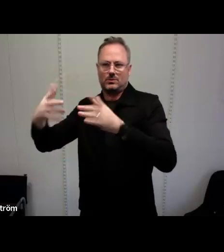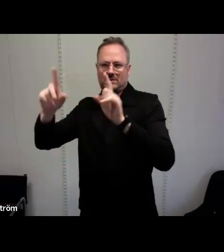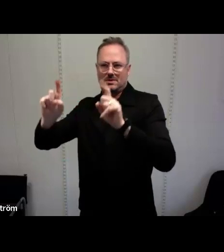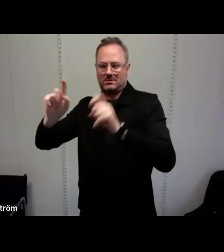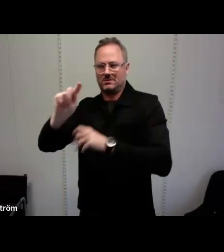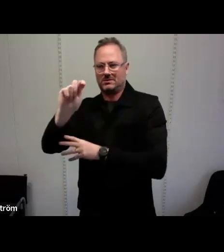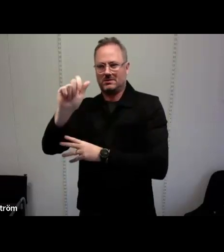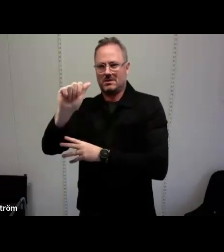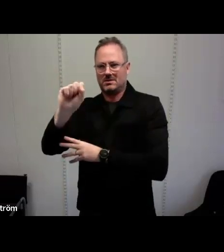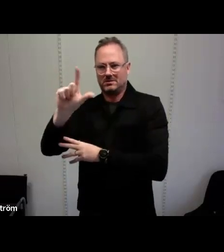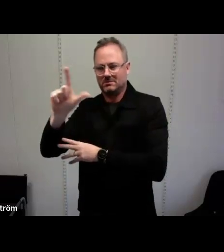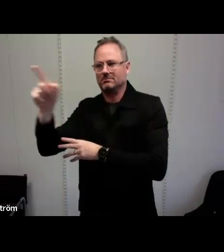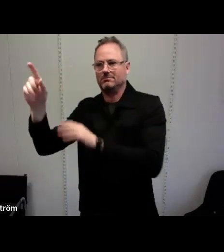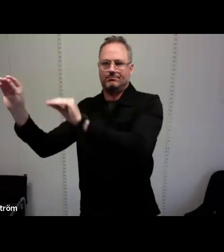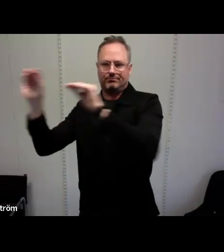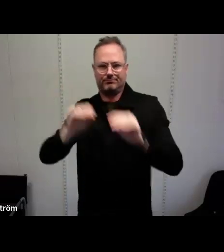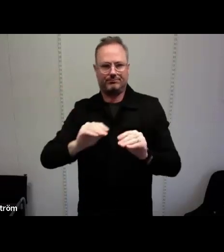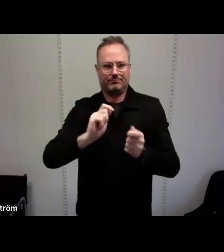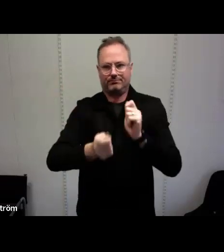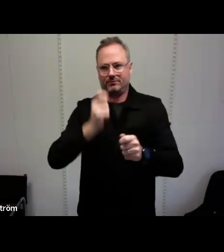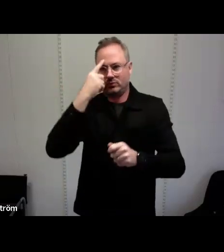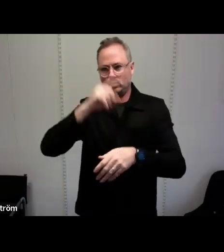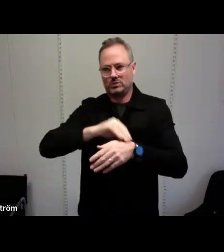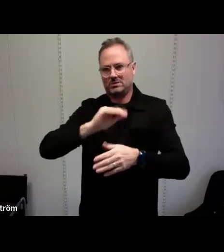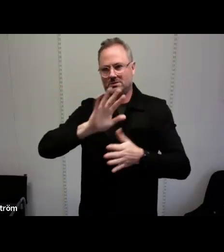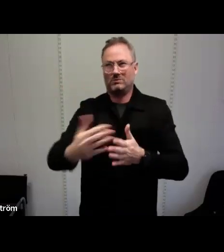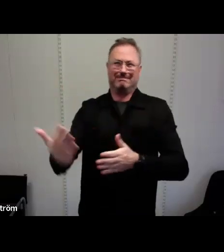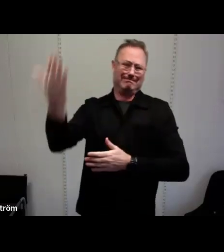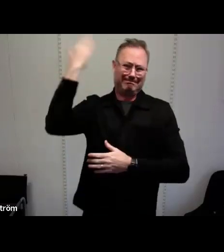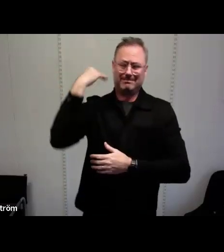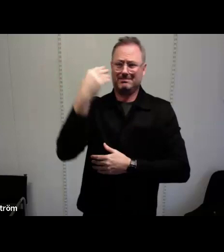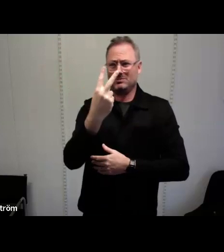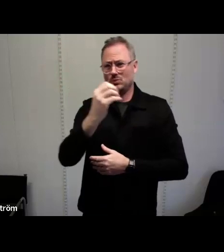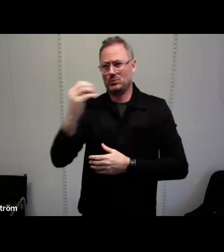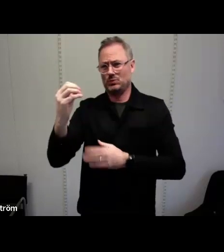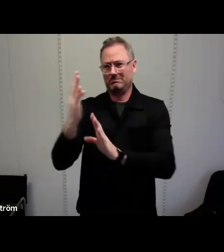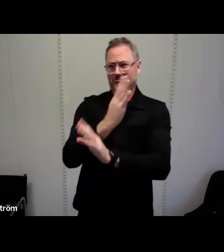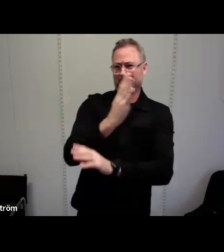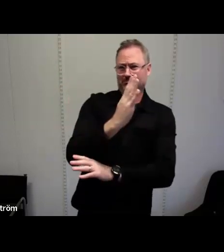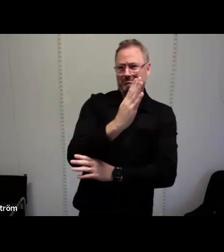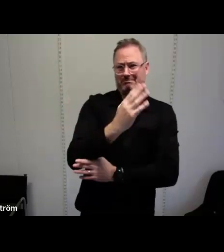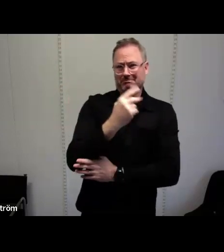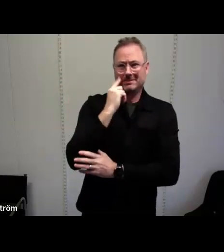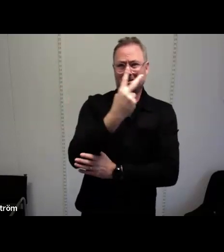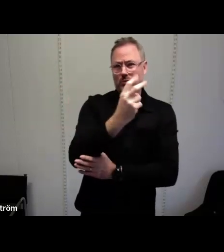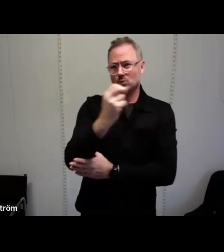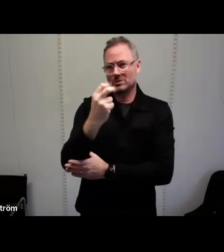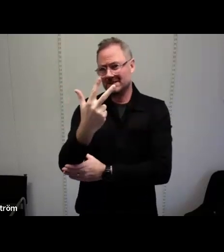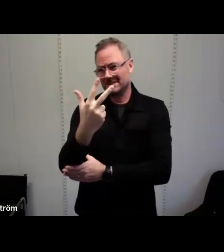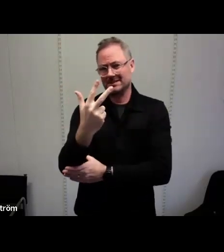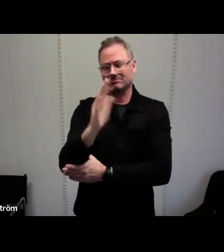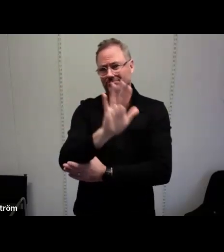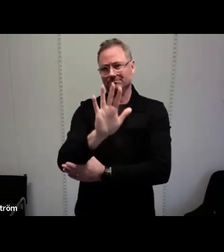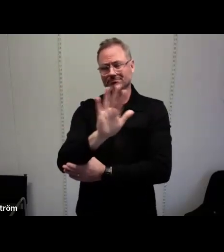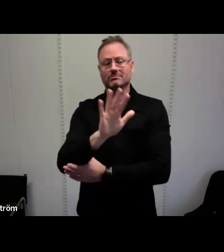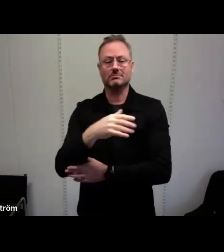project based on the sign language, American Sign Language test, which we then took and modified for the Swedish context. So this was